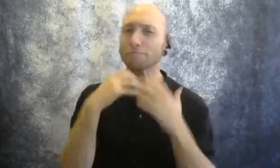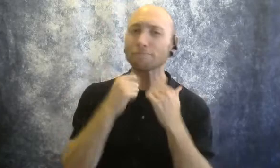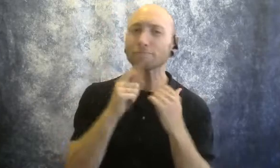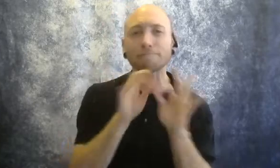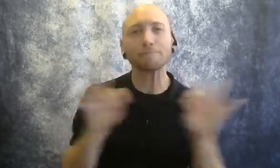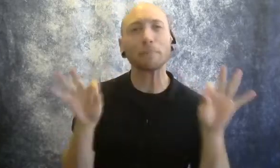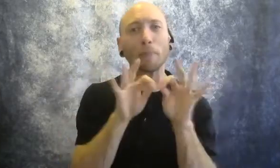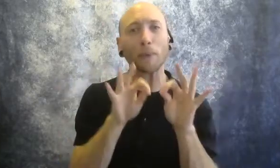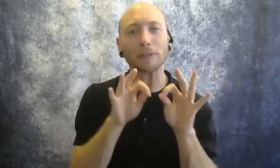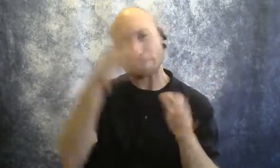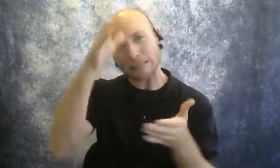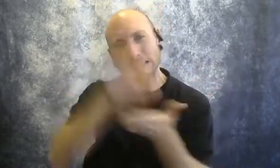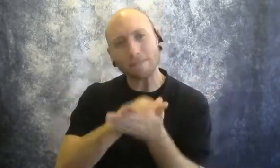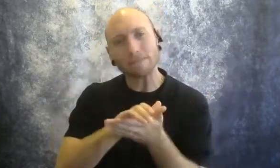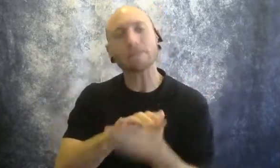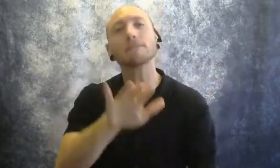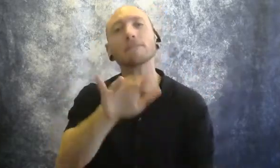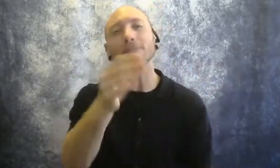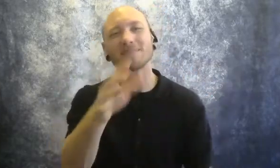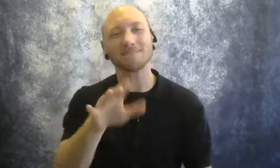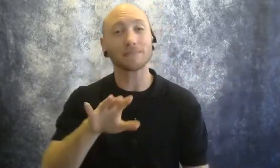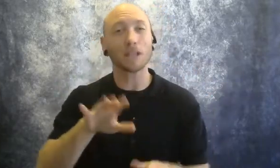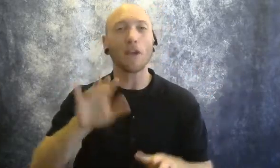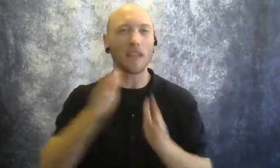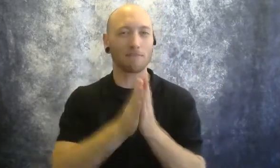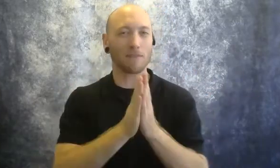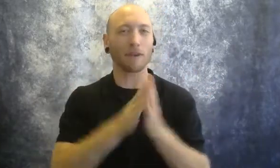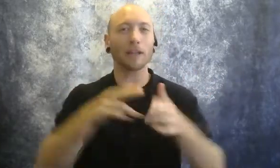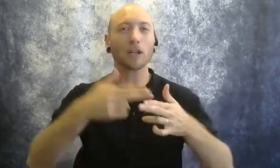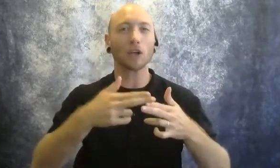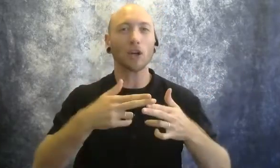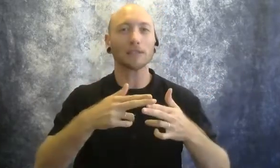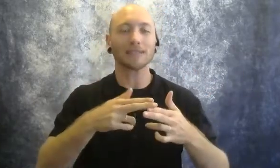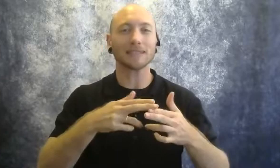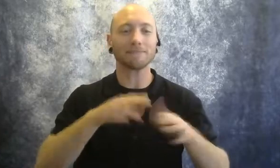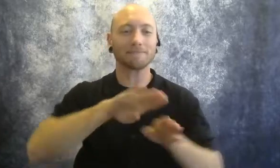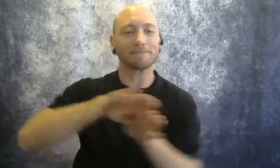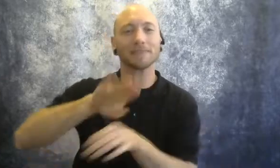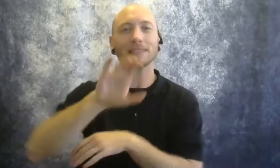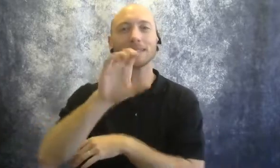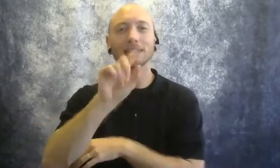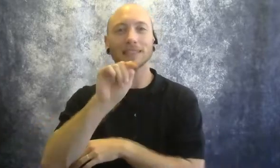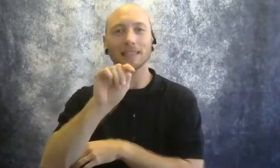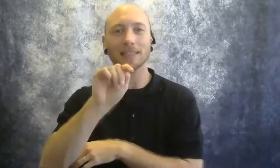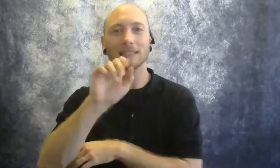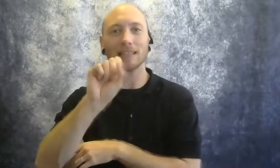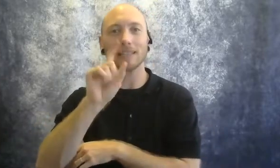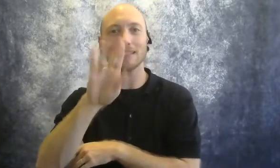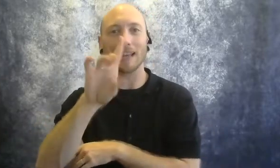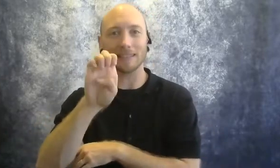I was given a few tasks to. By the way, the set aside prayer there, I was to say that every single morning